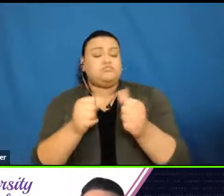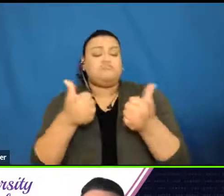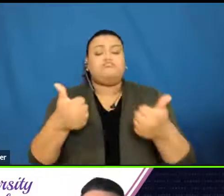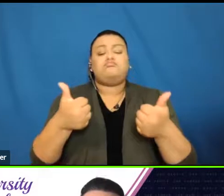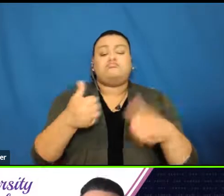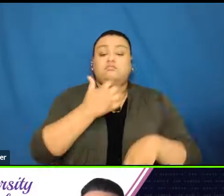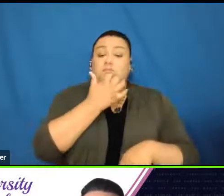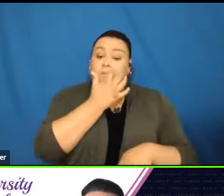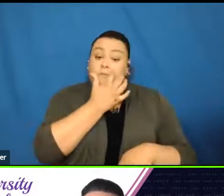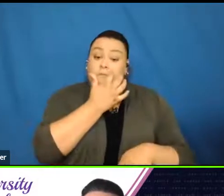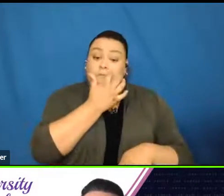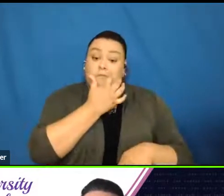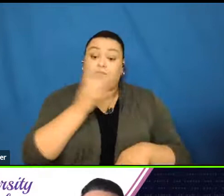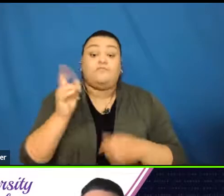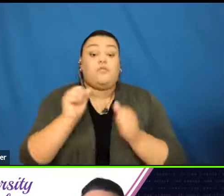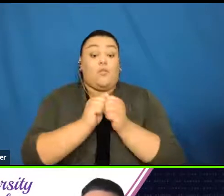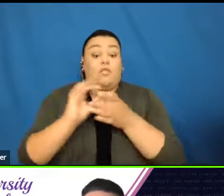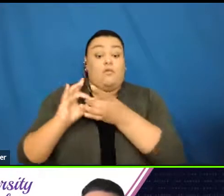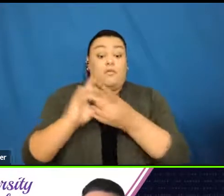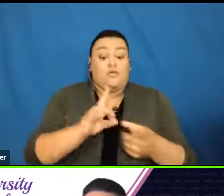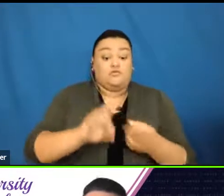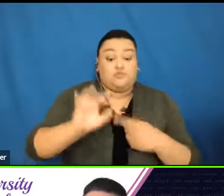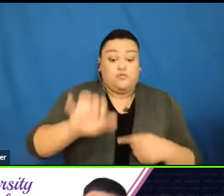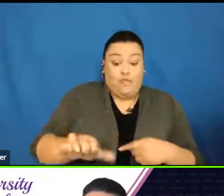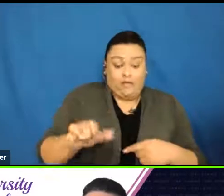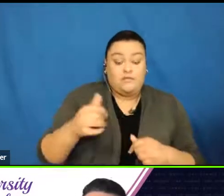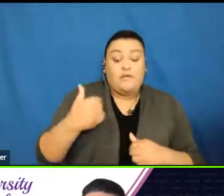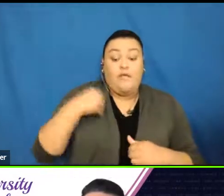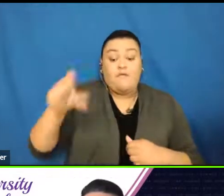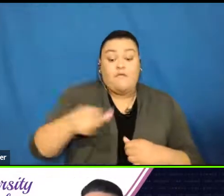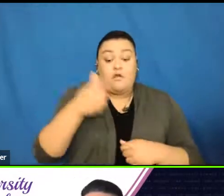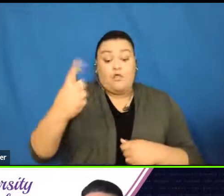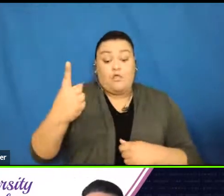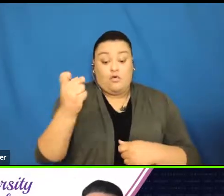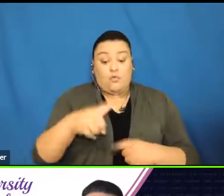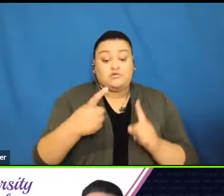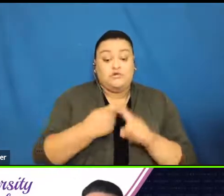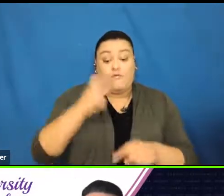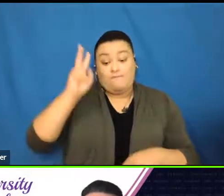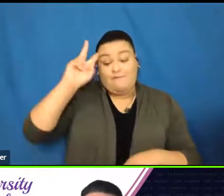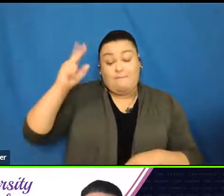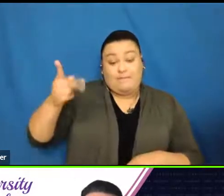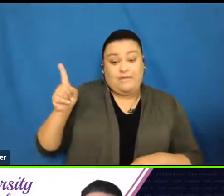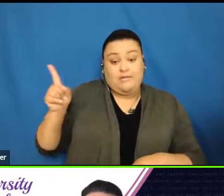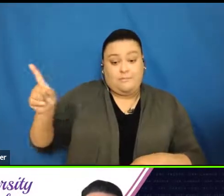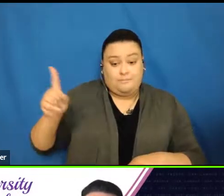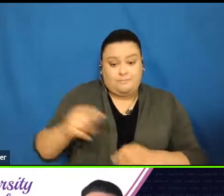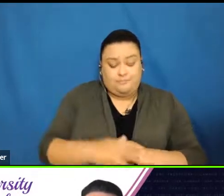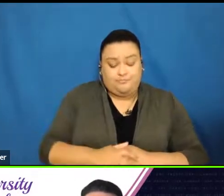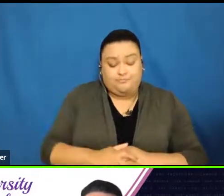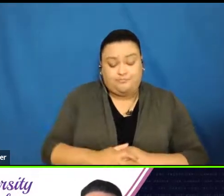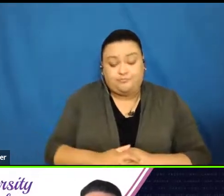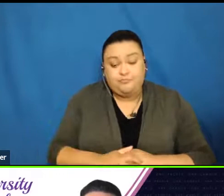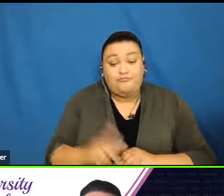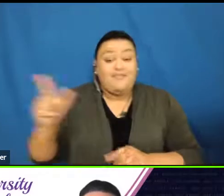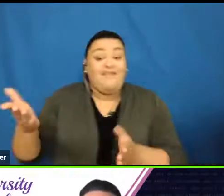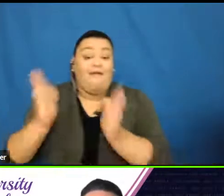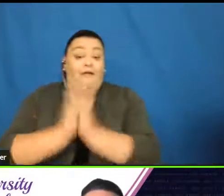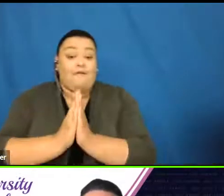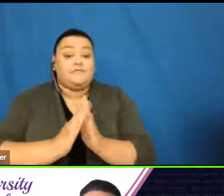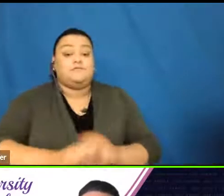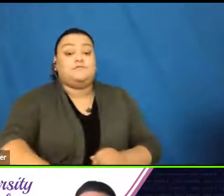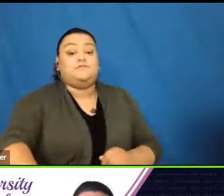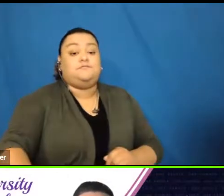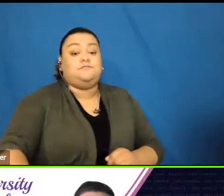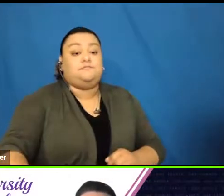in connection to that, we actually have another question from our VP. So he asks, how